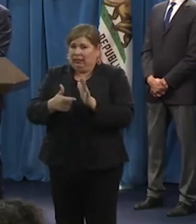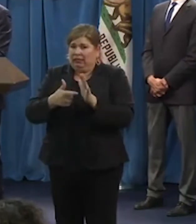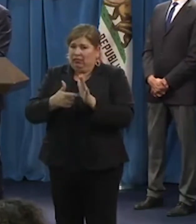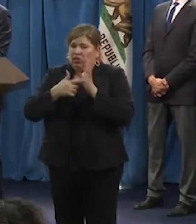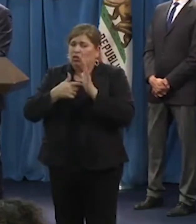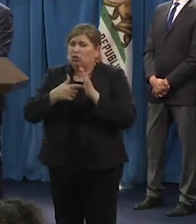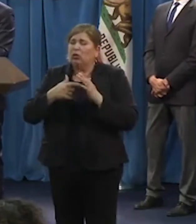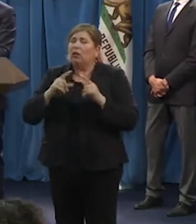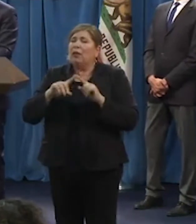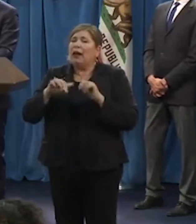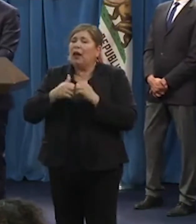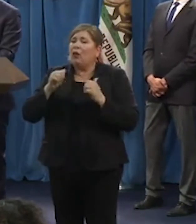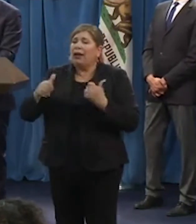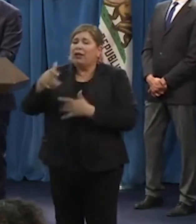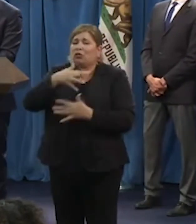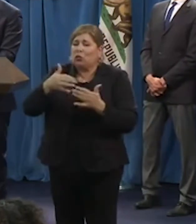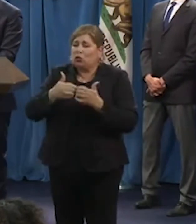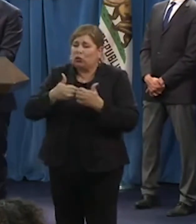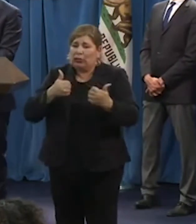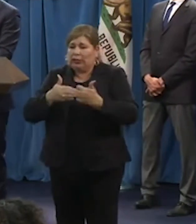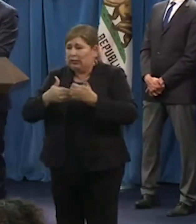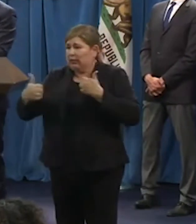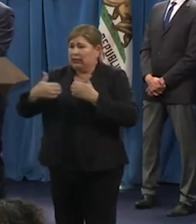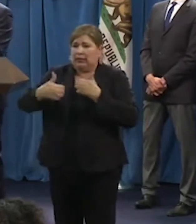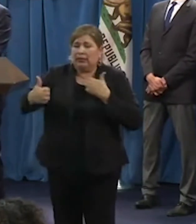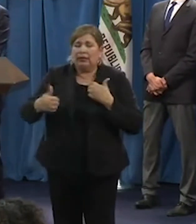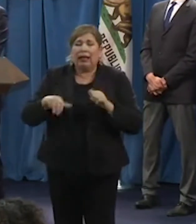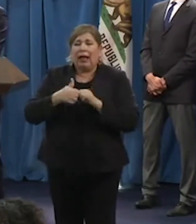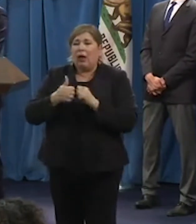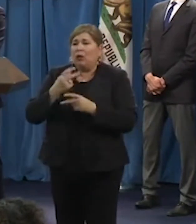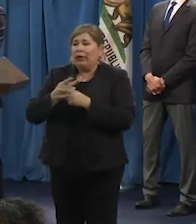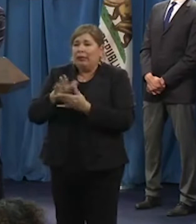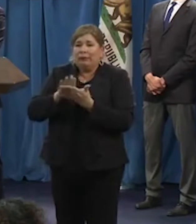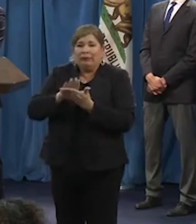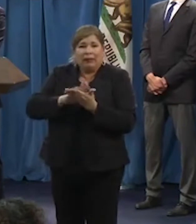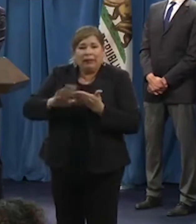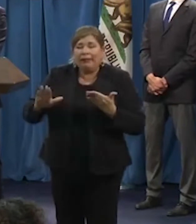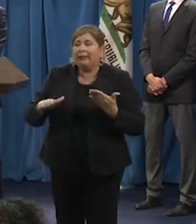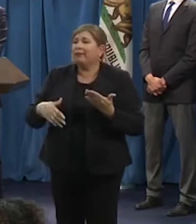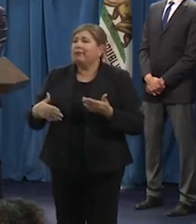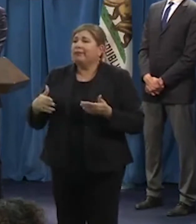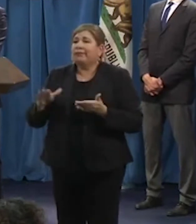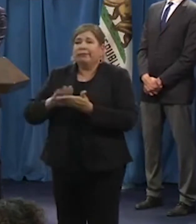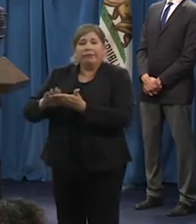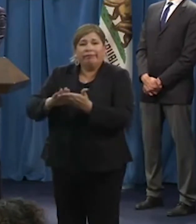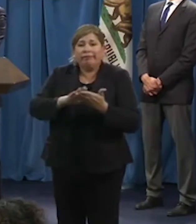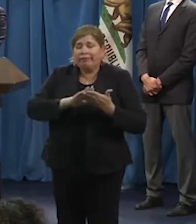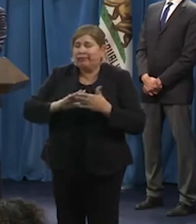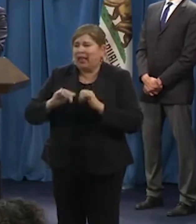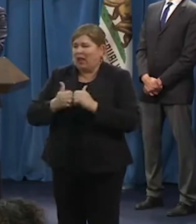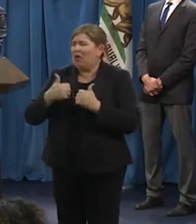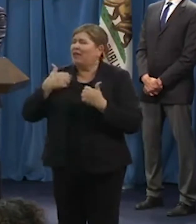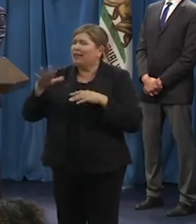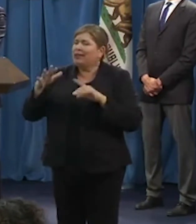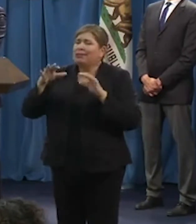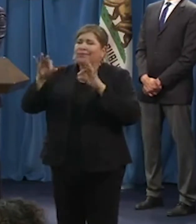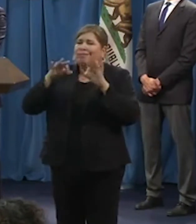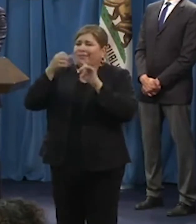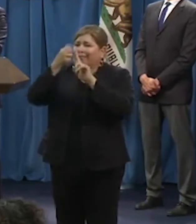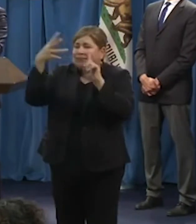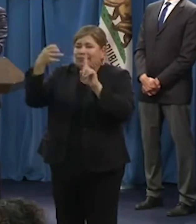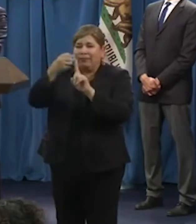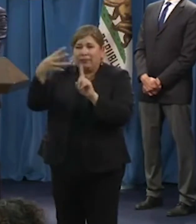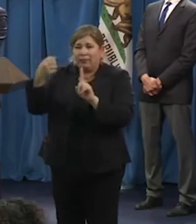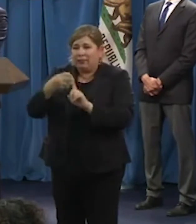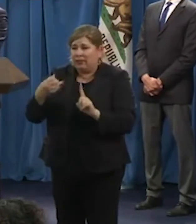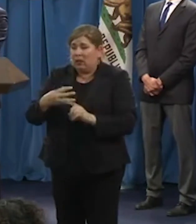social distancing, on sanitation practices, what those protocols and procedures should look like. I laid out in detail what we